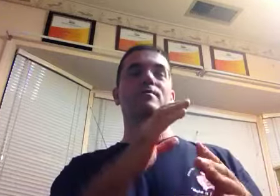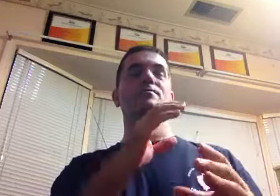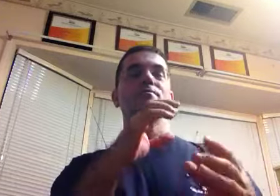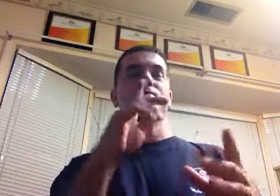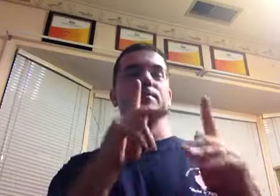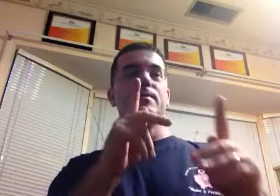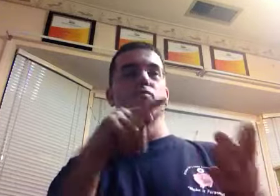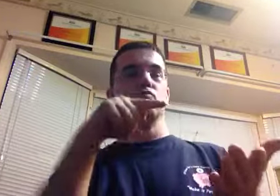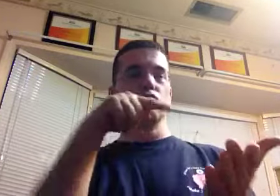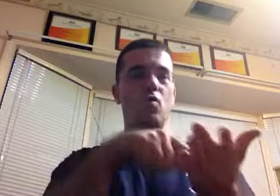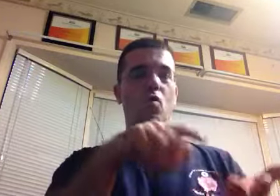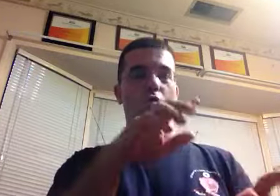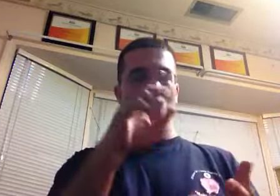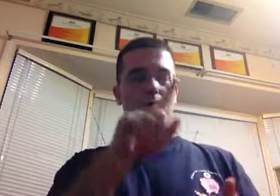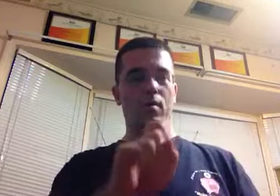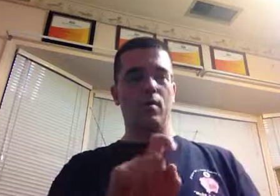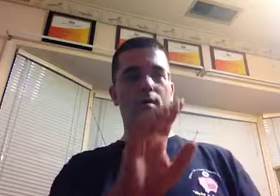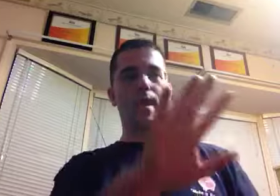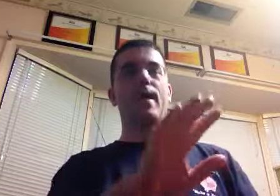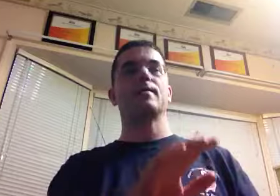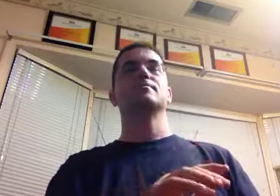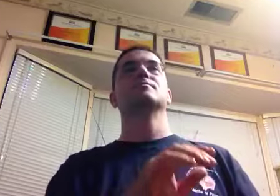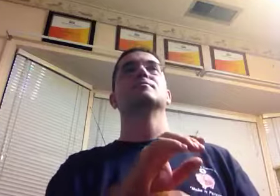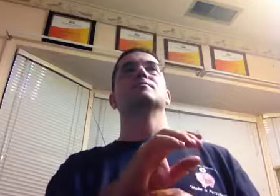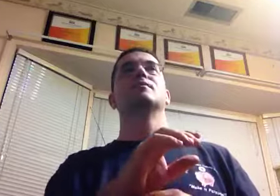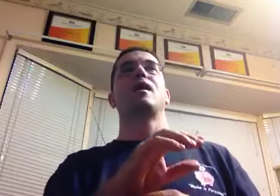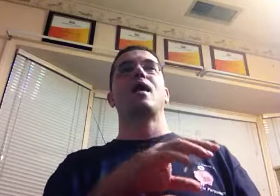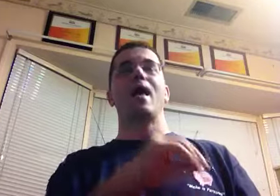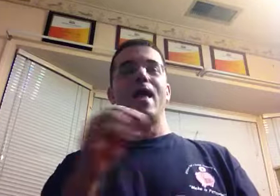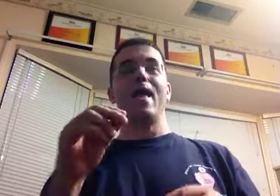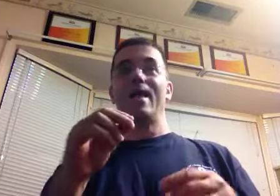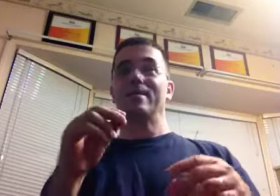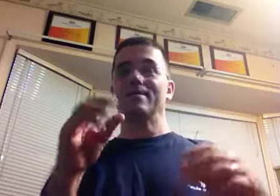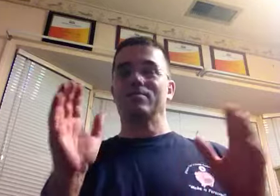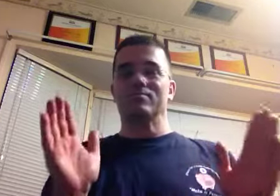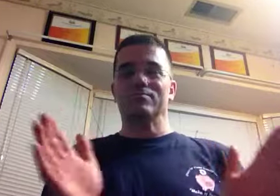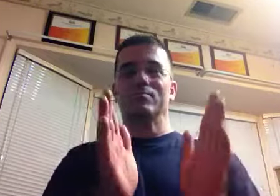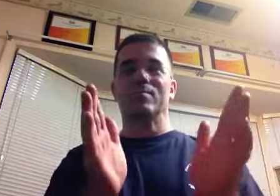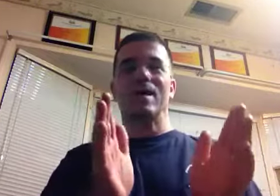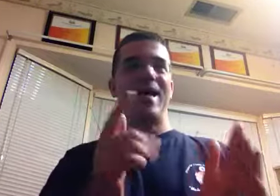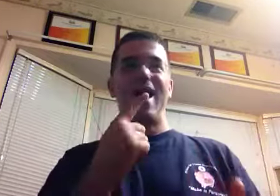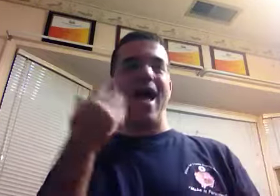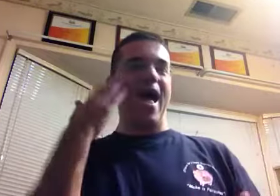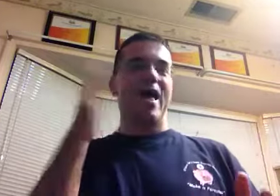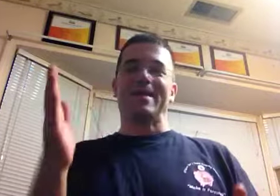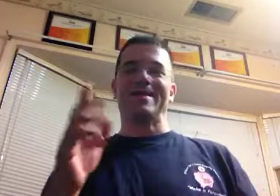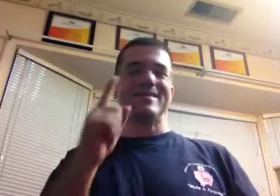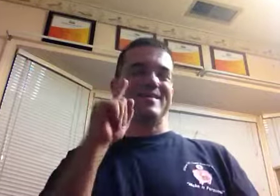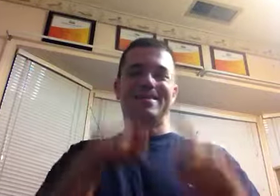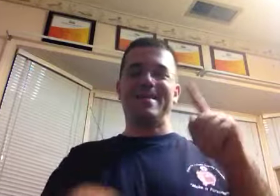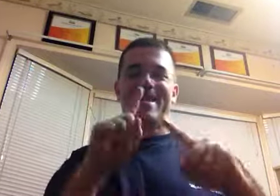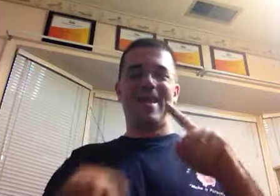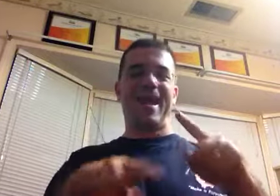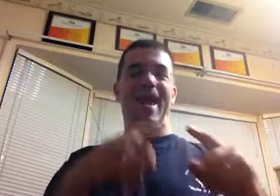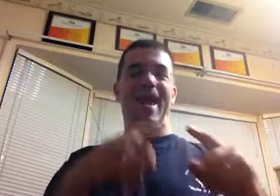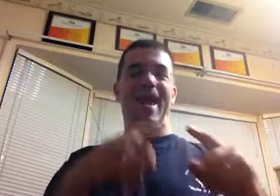something to try to persuade her to not do this anymore. But I can't make somebody not. I don't have a technique for making somebody